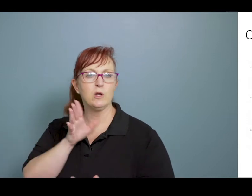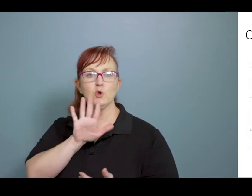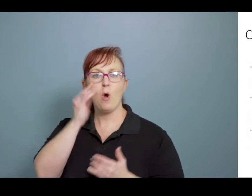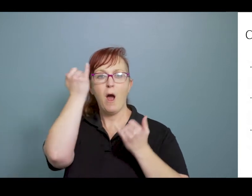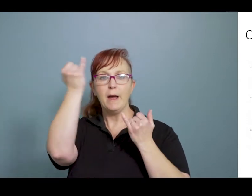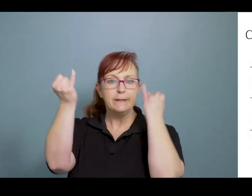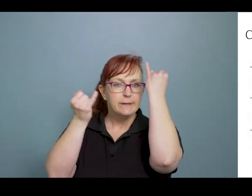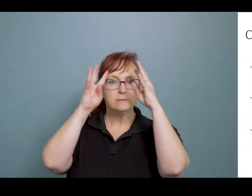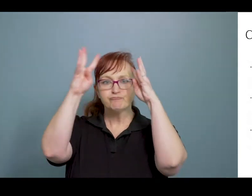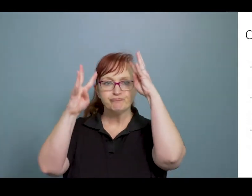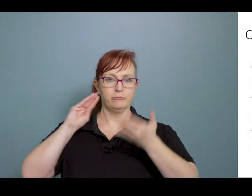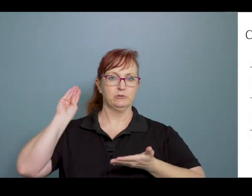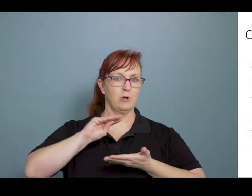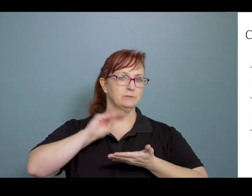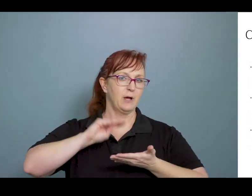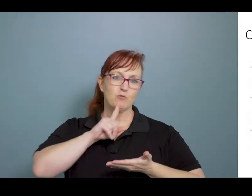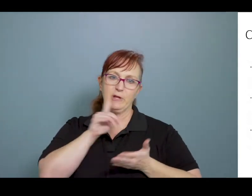down.